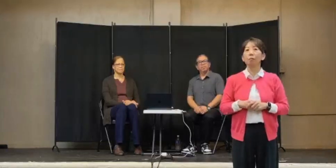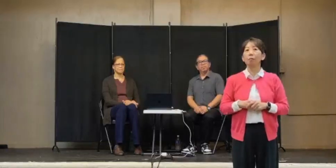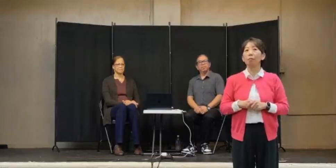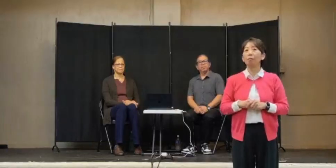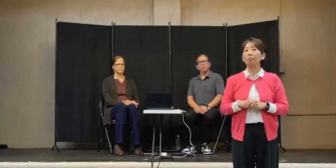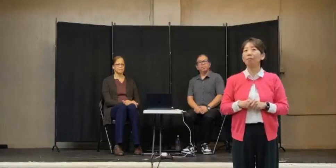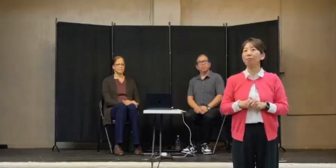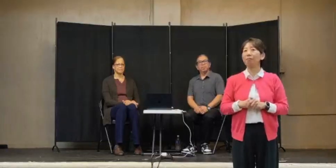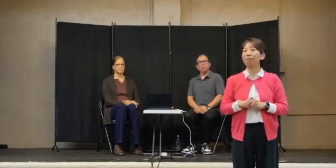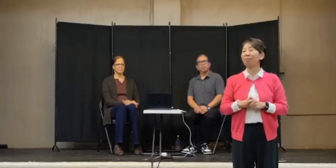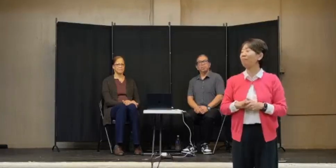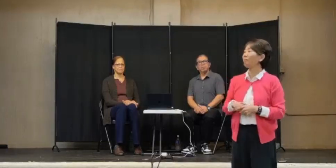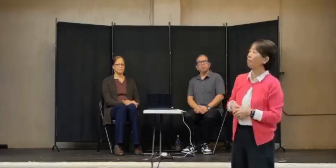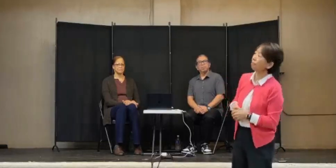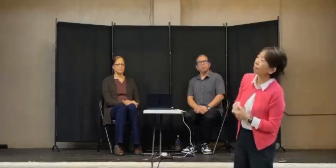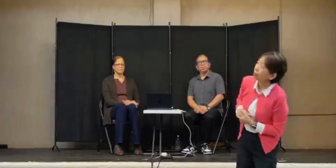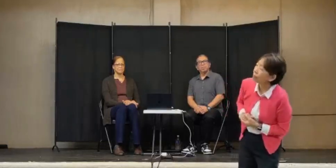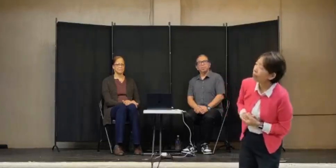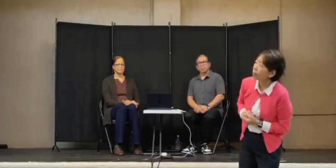slide, please?